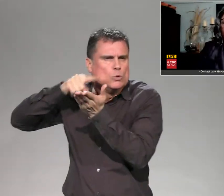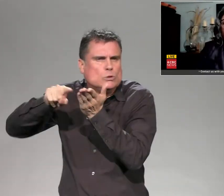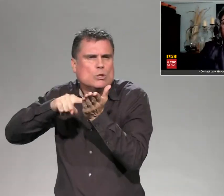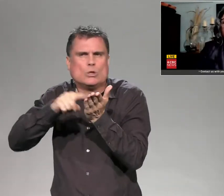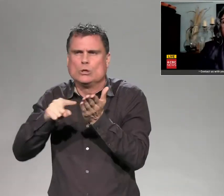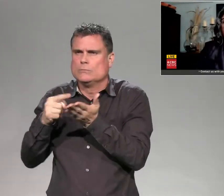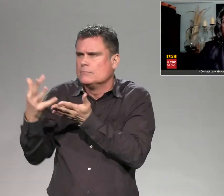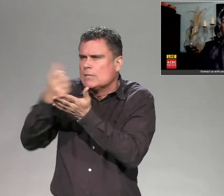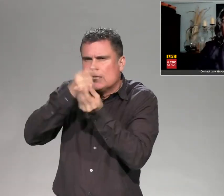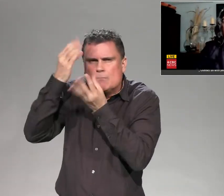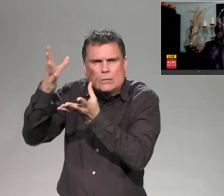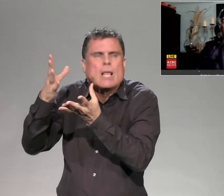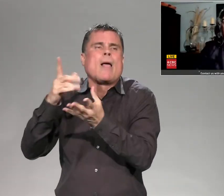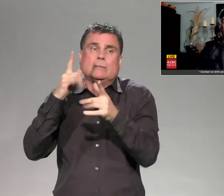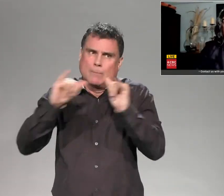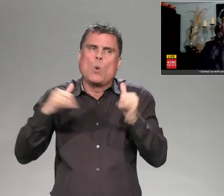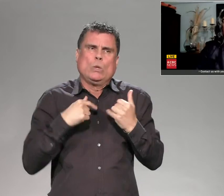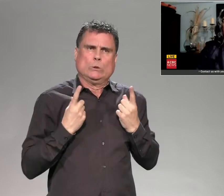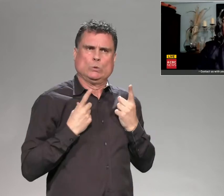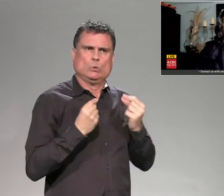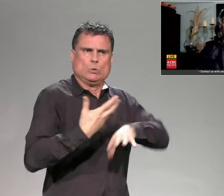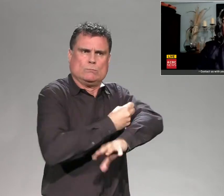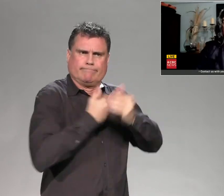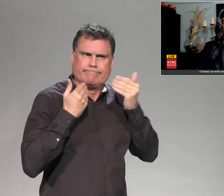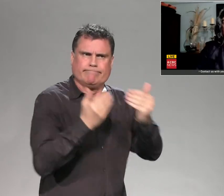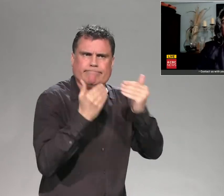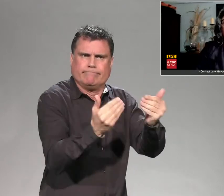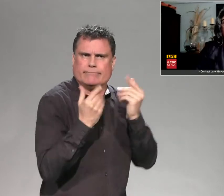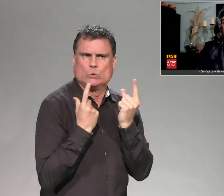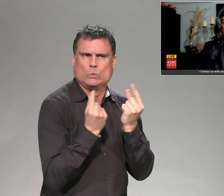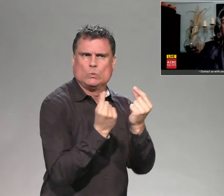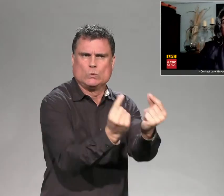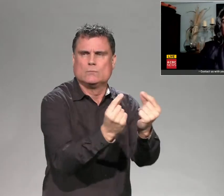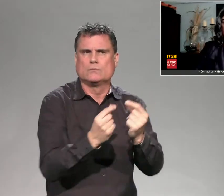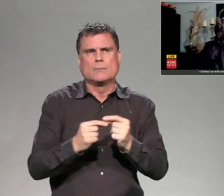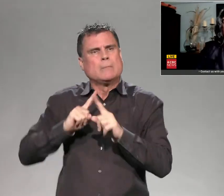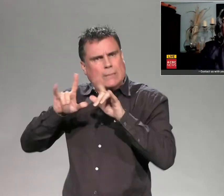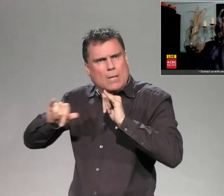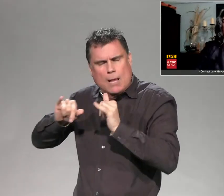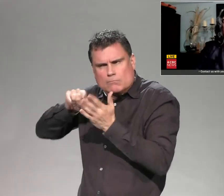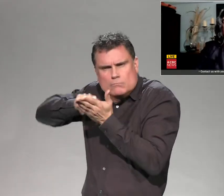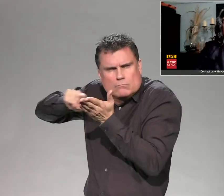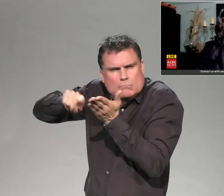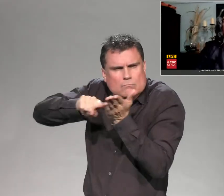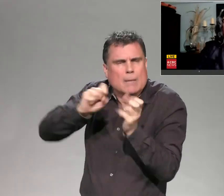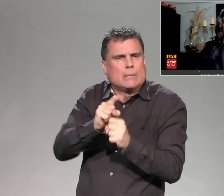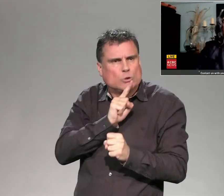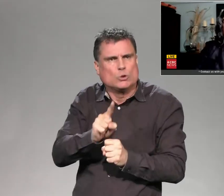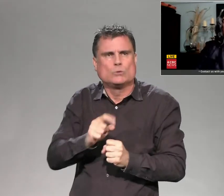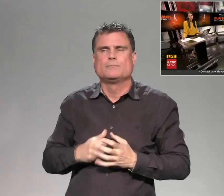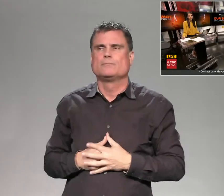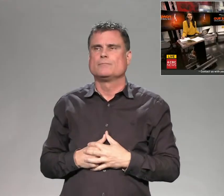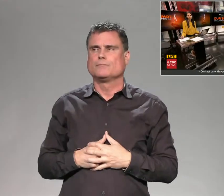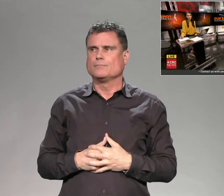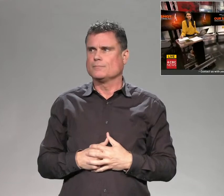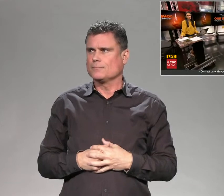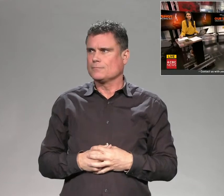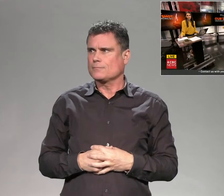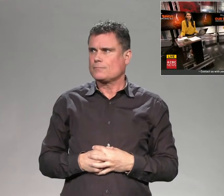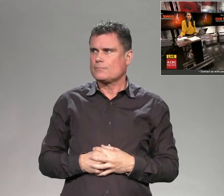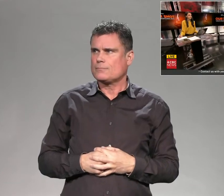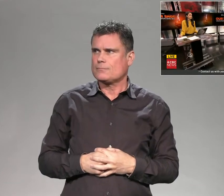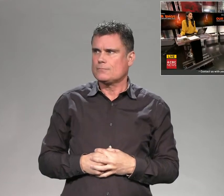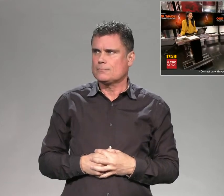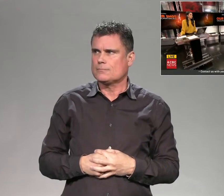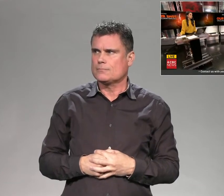providing the best to the people in BC. Science in action, things changing every day. Thank you, Dr. McDonald. And one of the